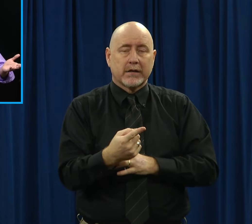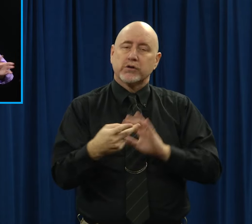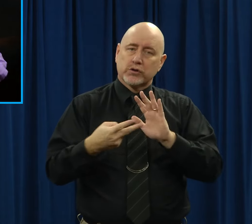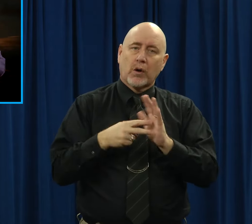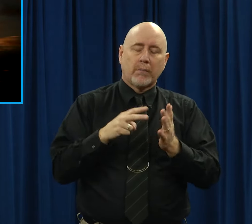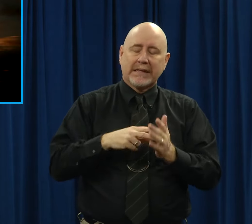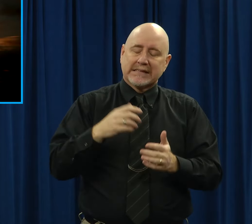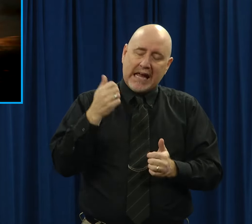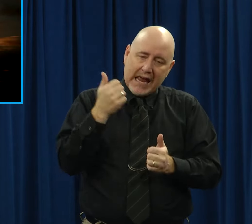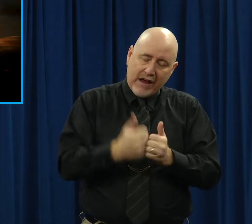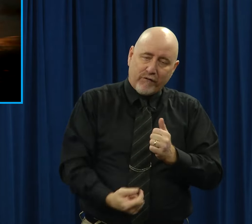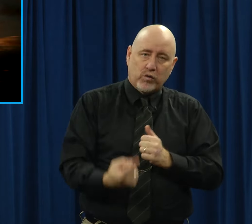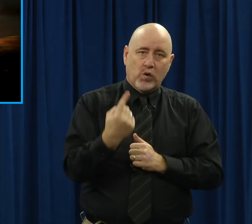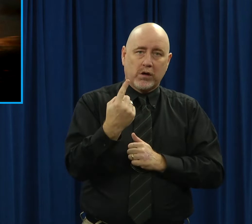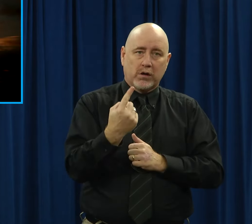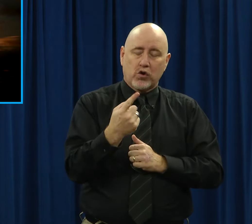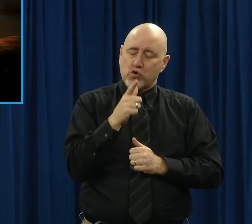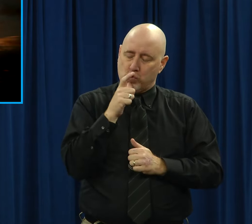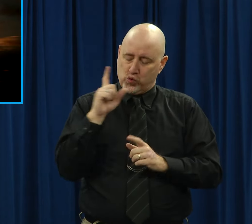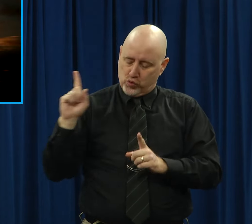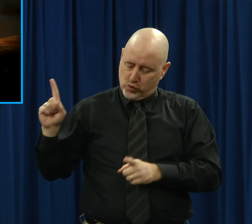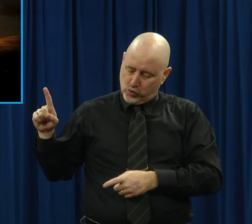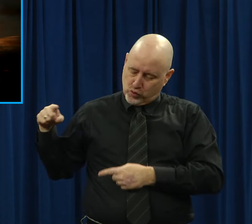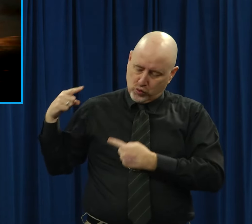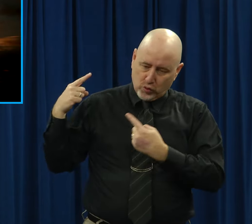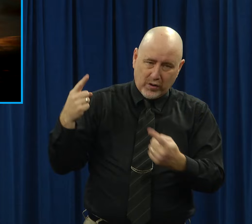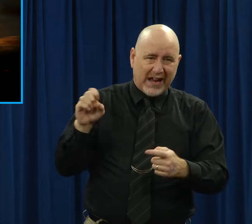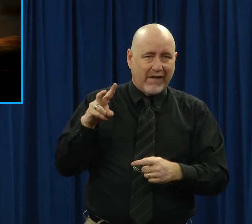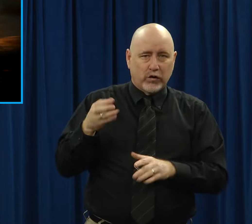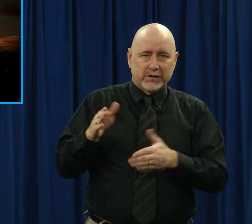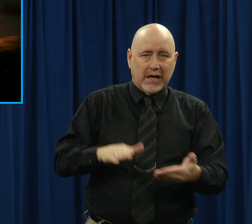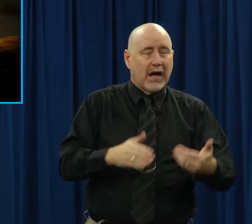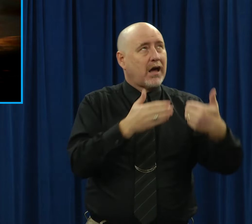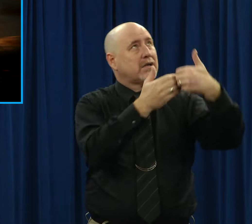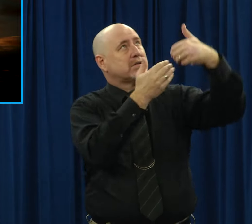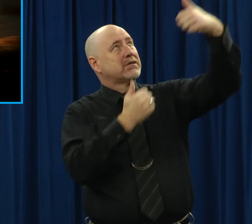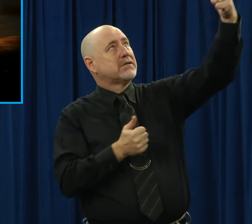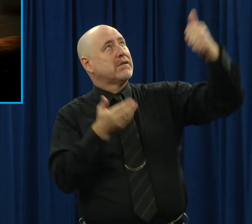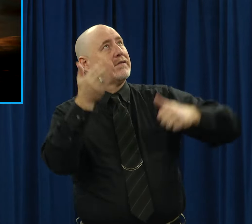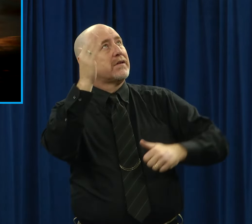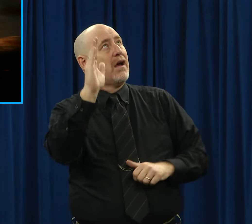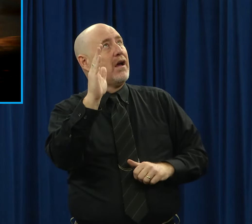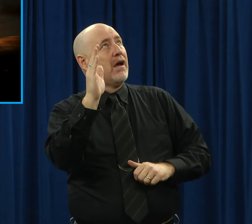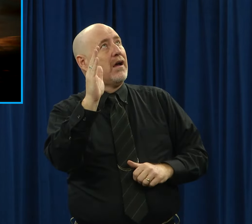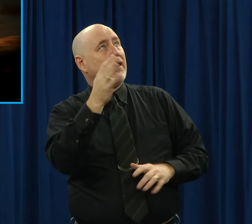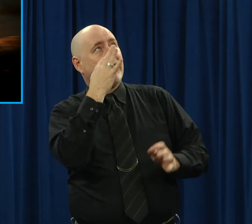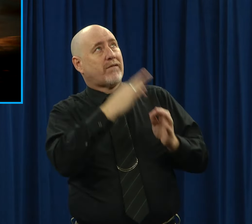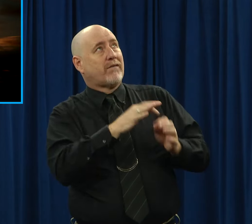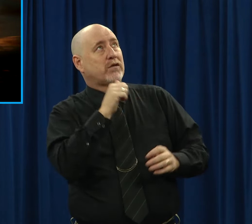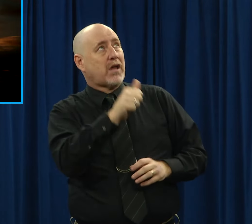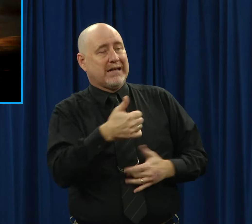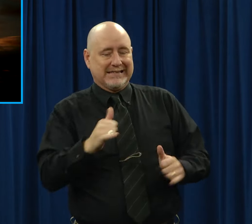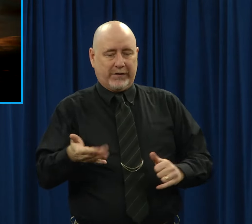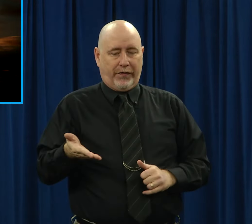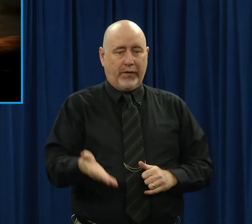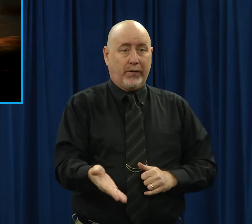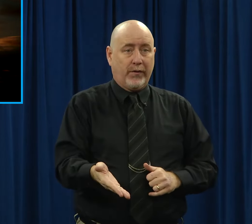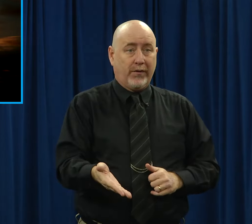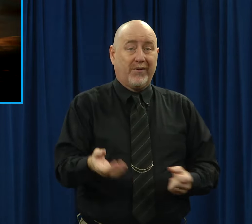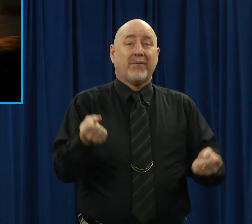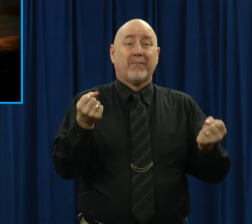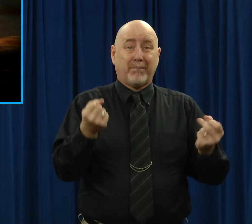the day of judgment. And so that means every person who has ever died unfaithful in the eyes of God is still